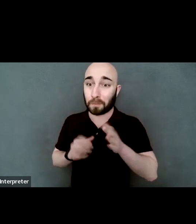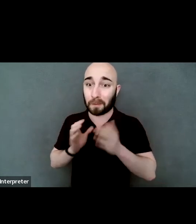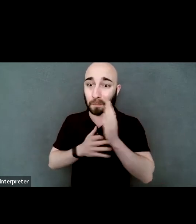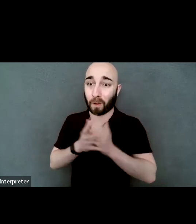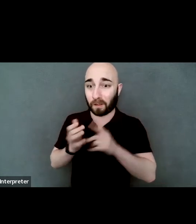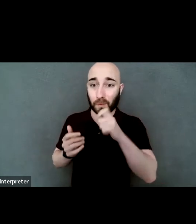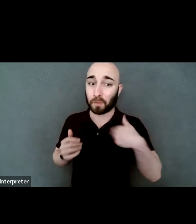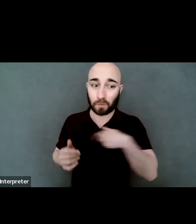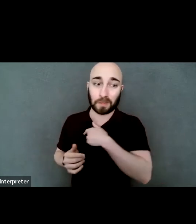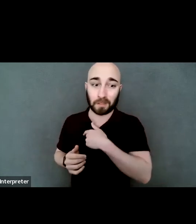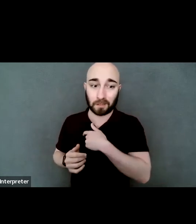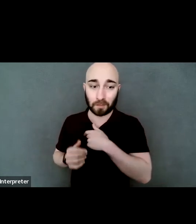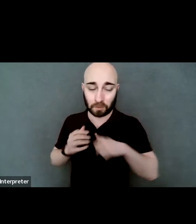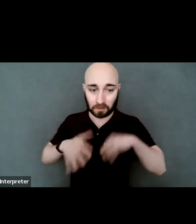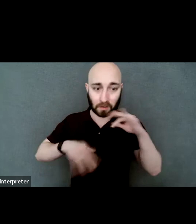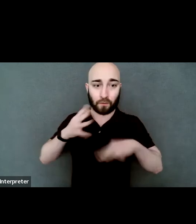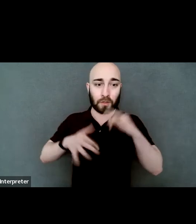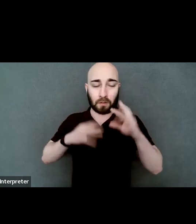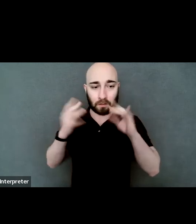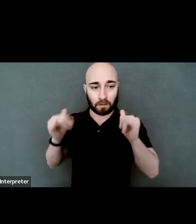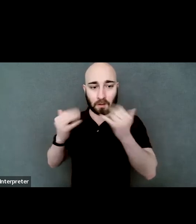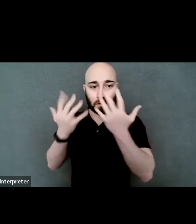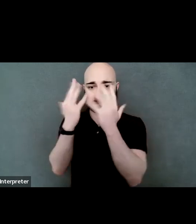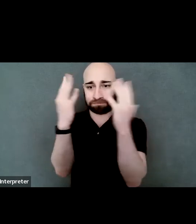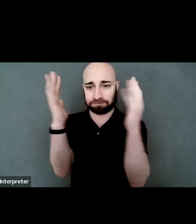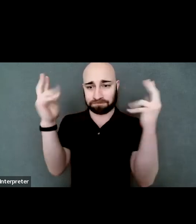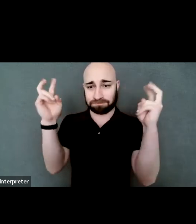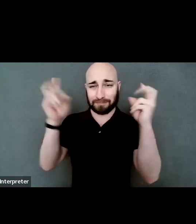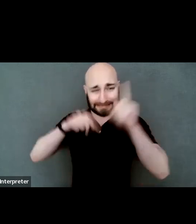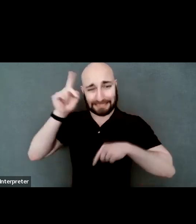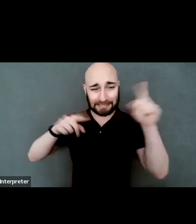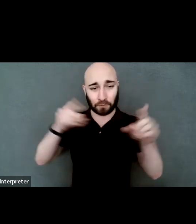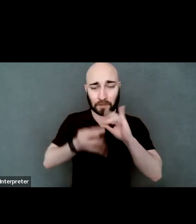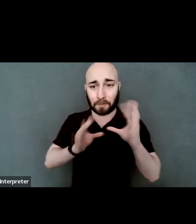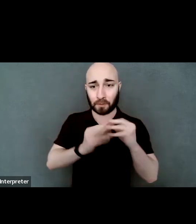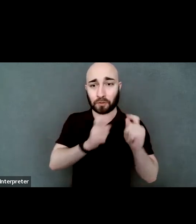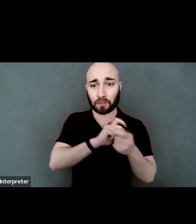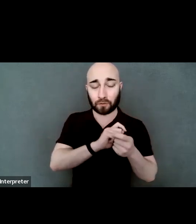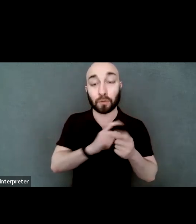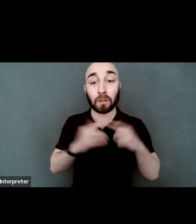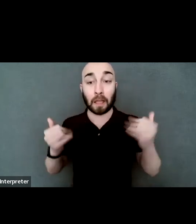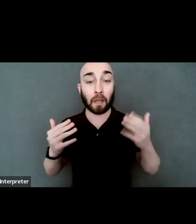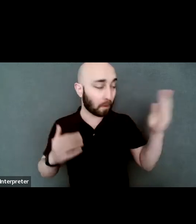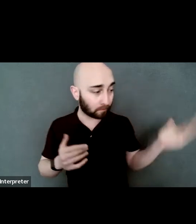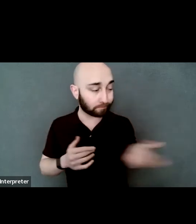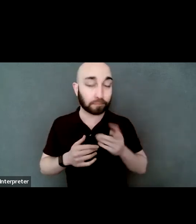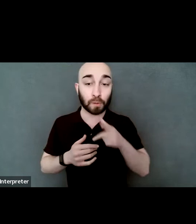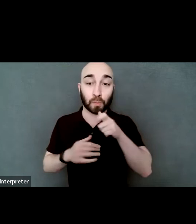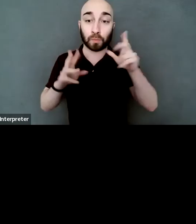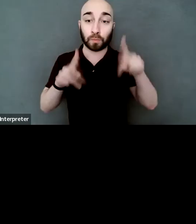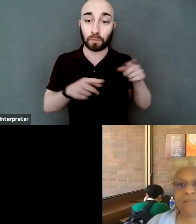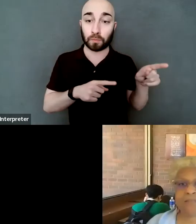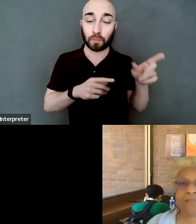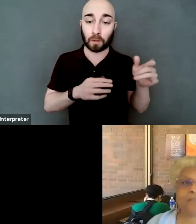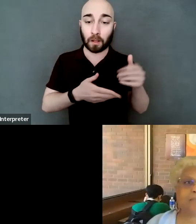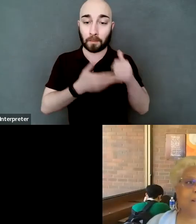So without further discussion, I want to bring in Sharon, who will begin our